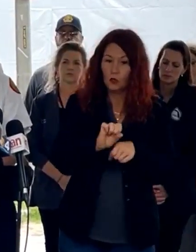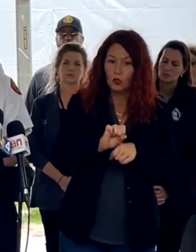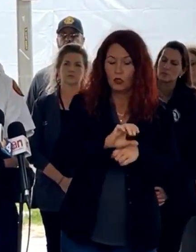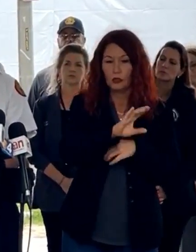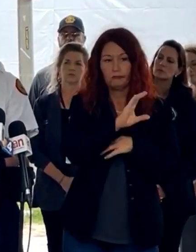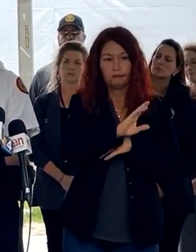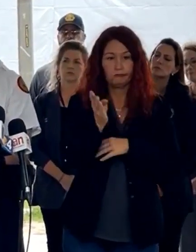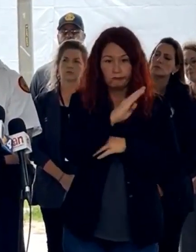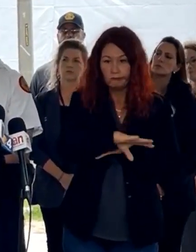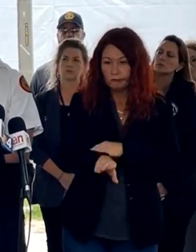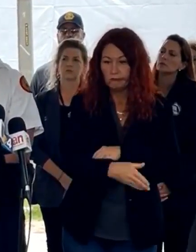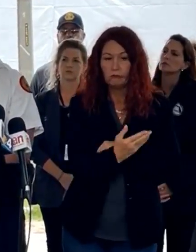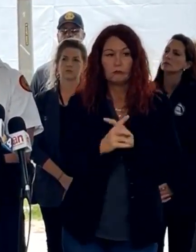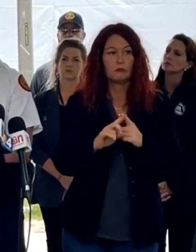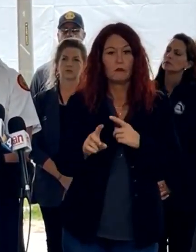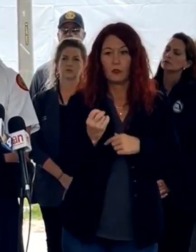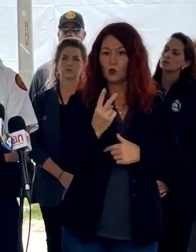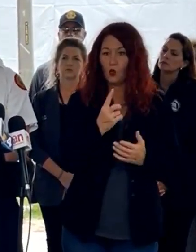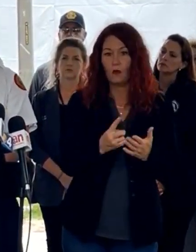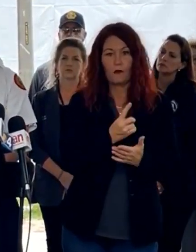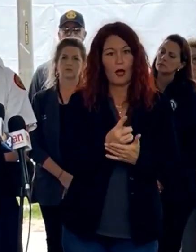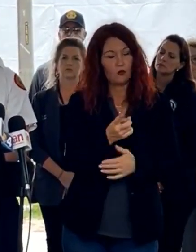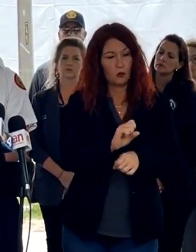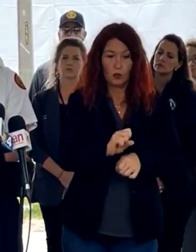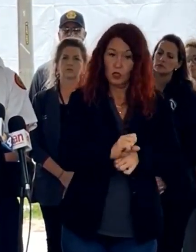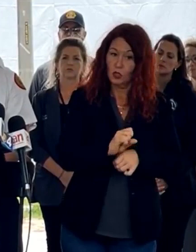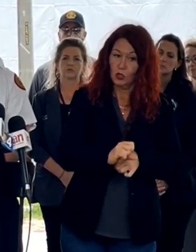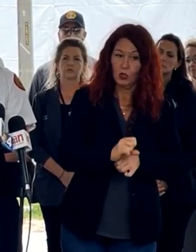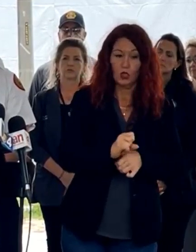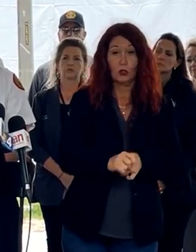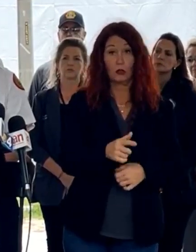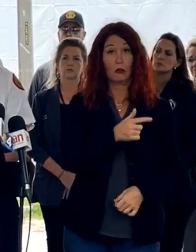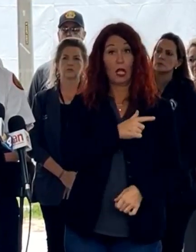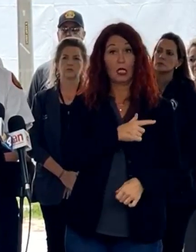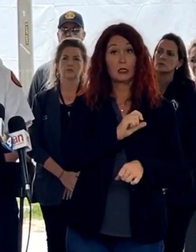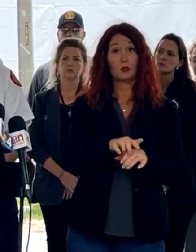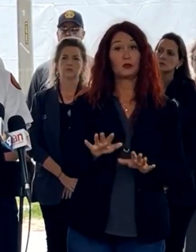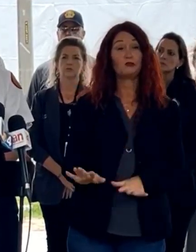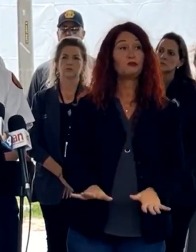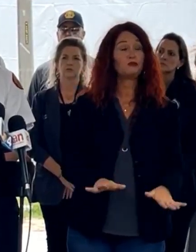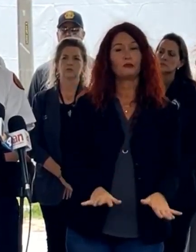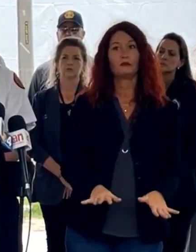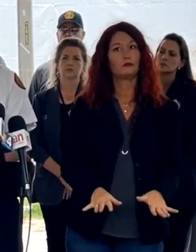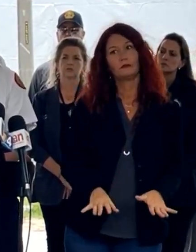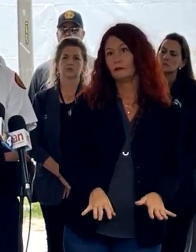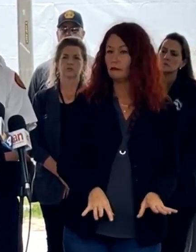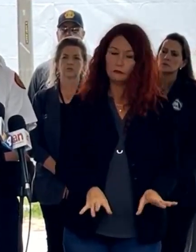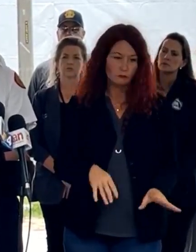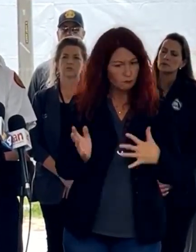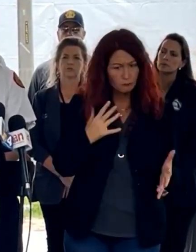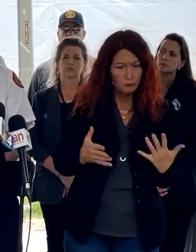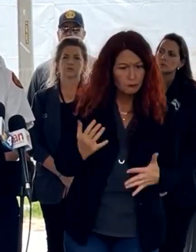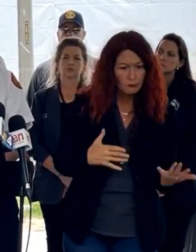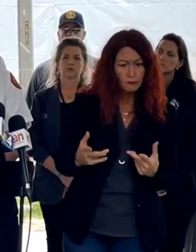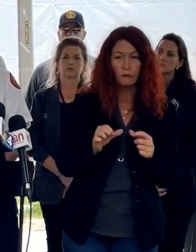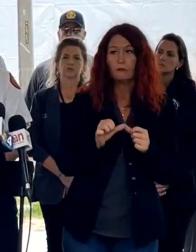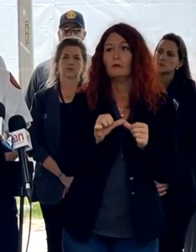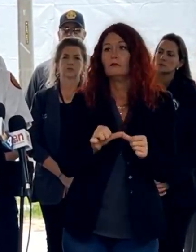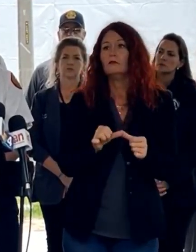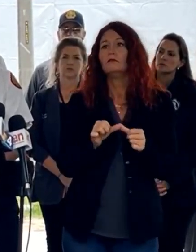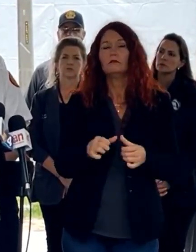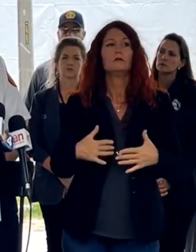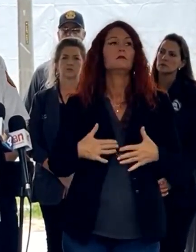going full speed, 110%. So it's definitely a lot of work exertion that we're performing. So we've had